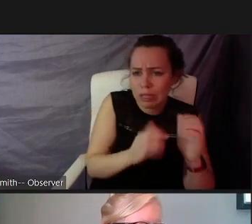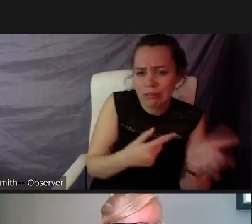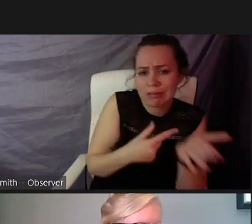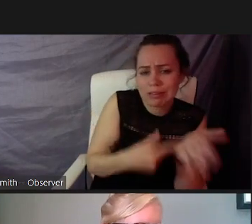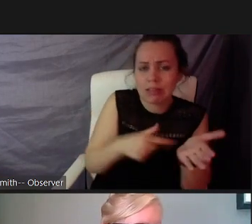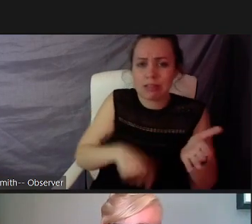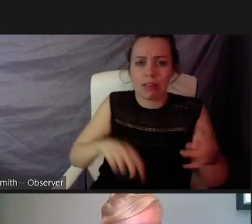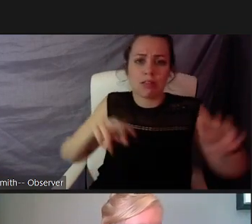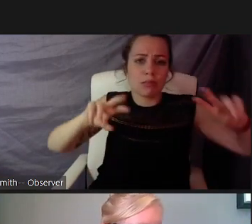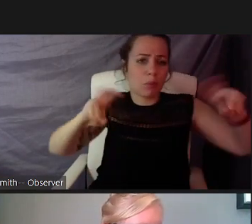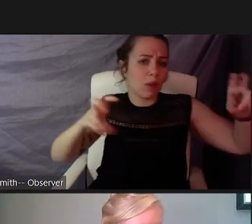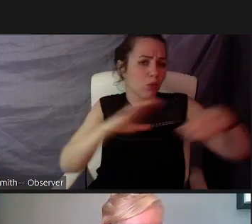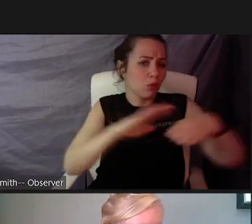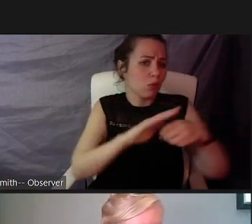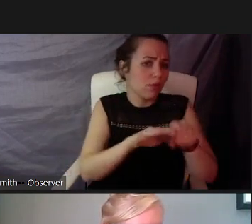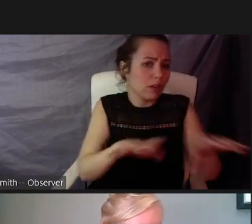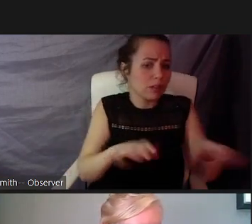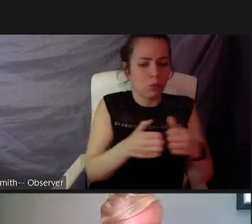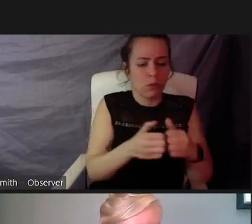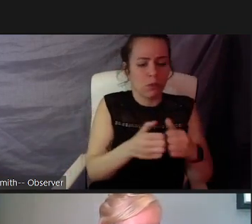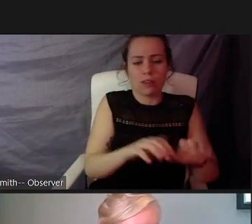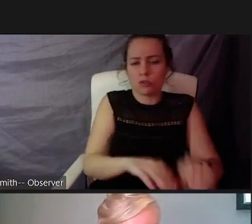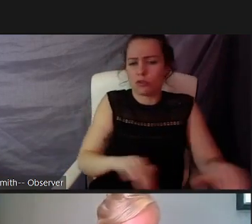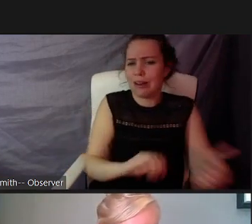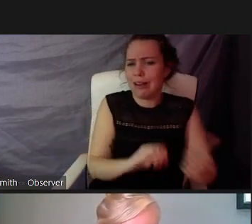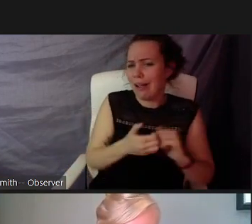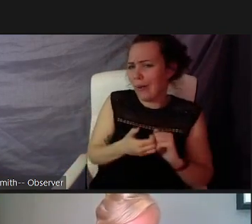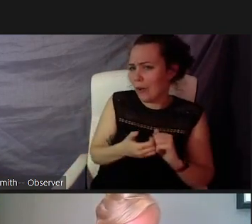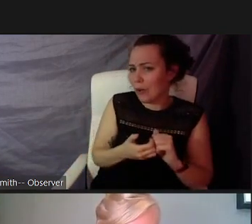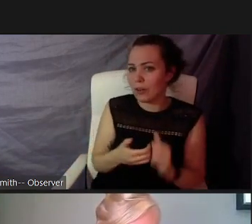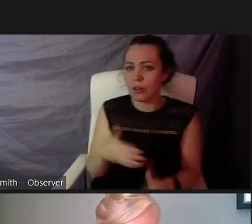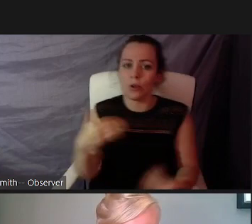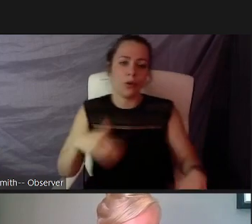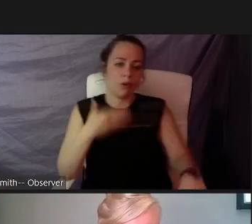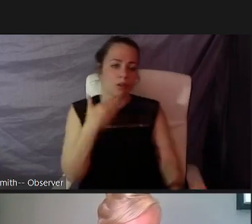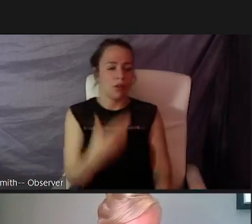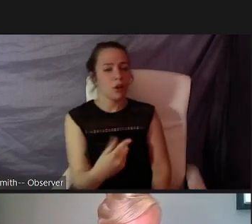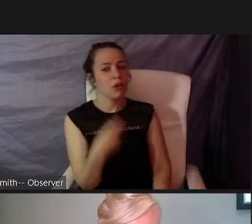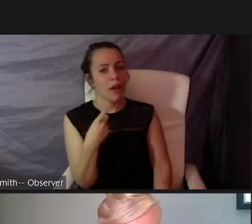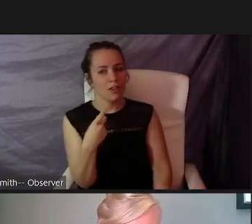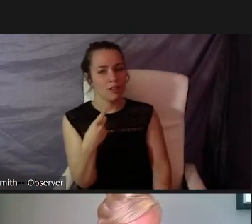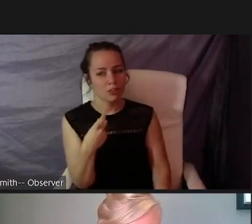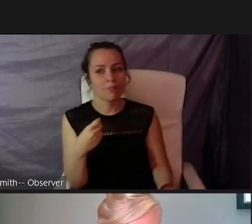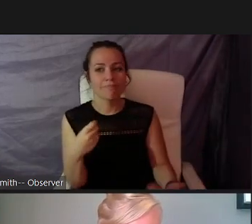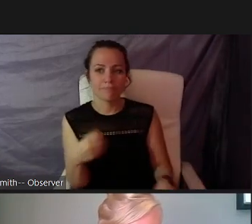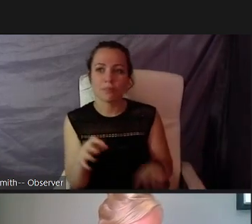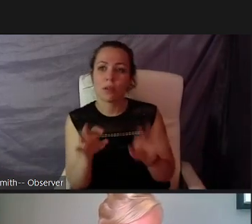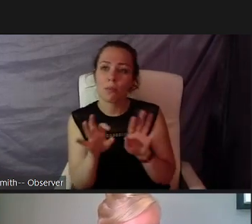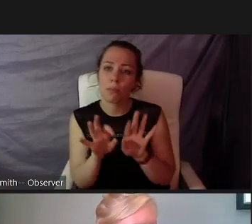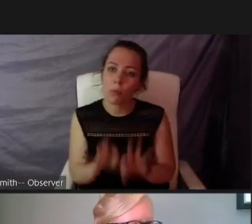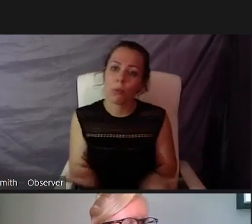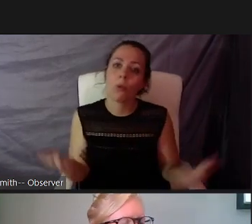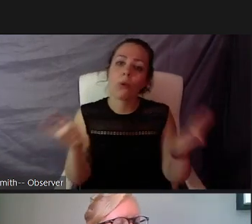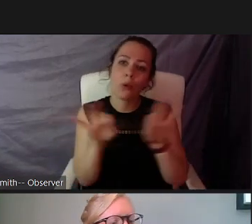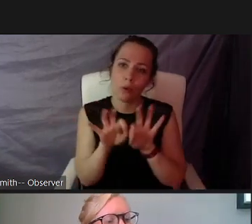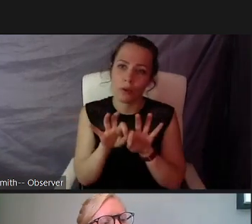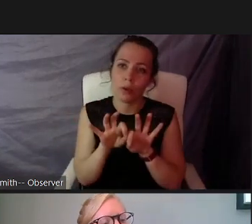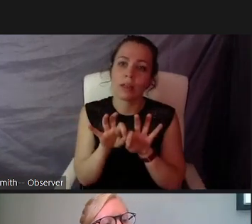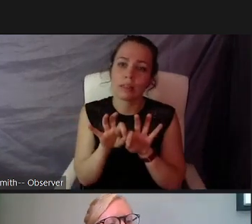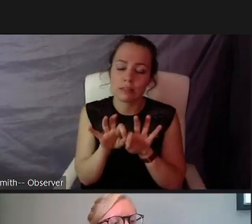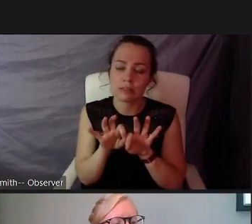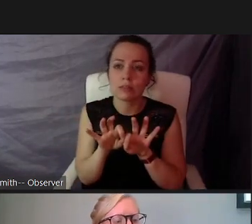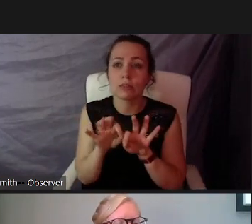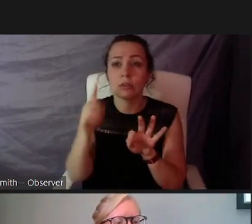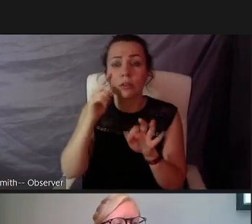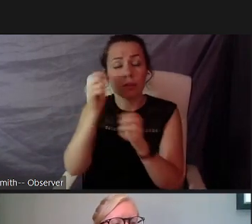this COVID-19? It's a really good question. It's a very important thing to be thinking about in